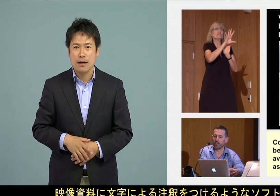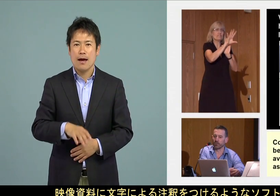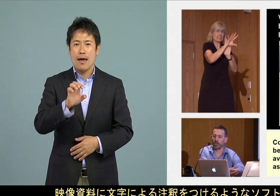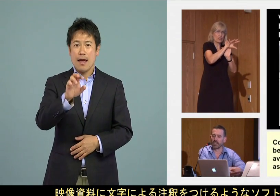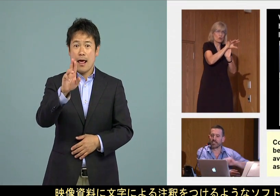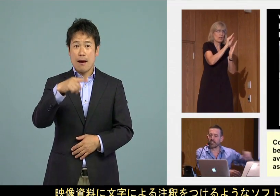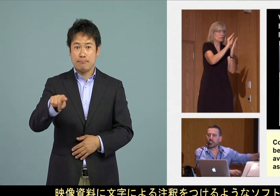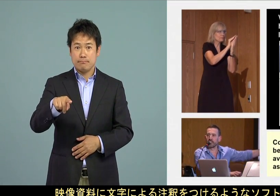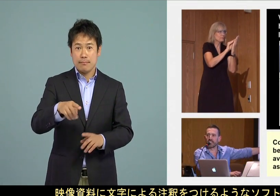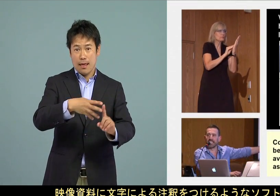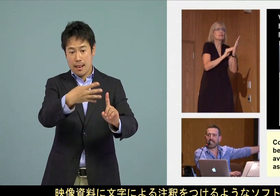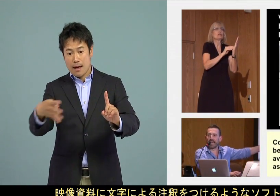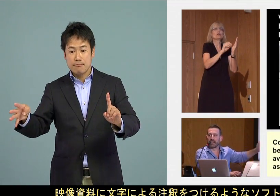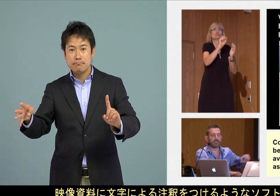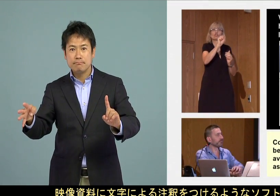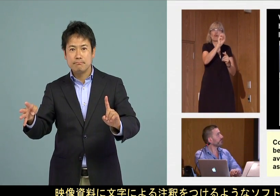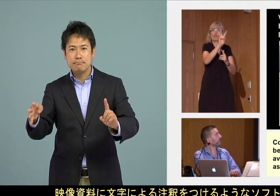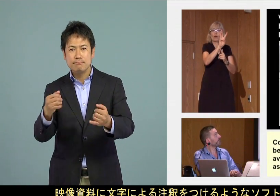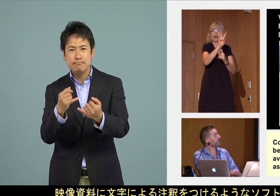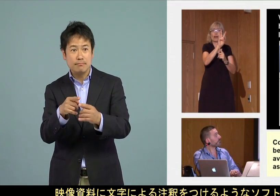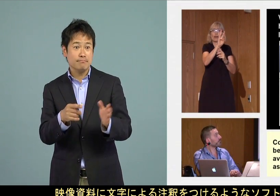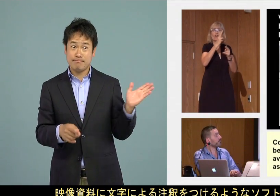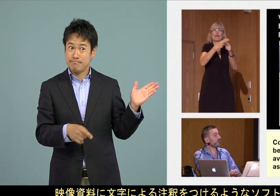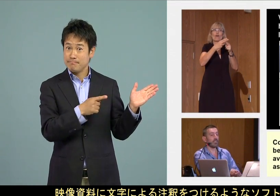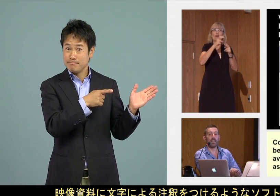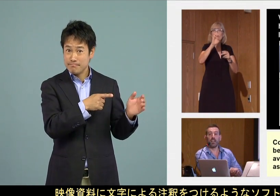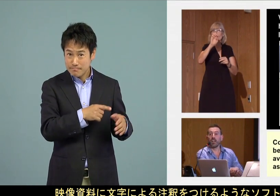annotation software such as ELAN.